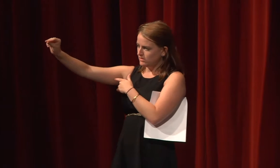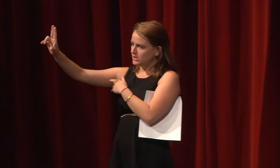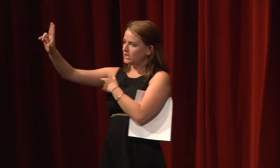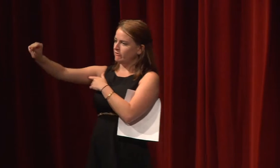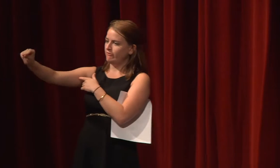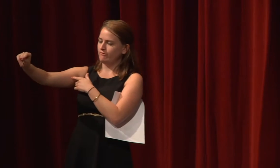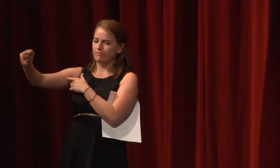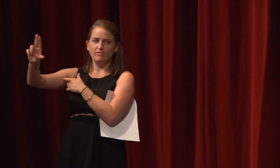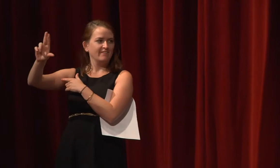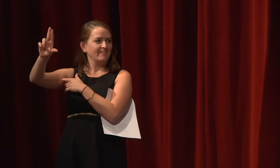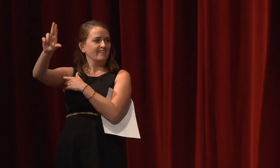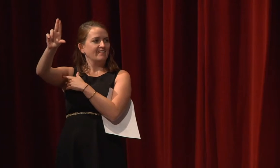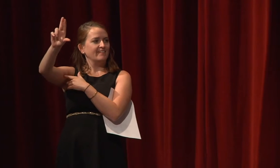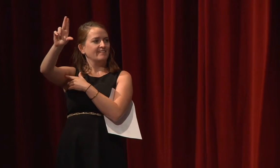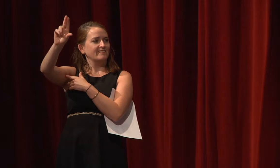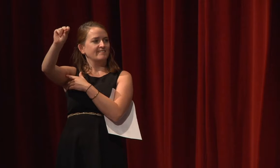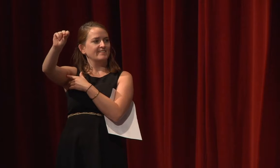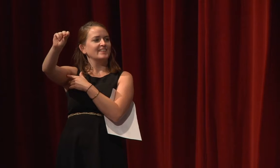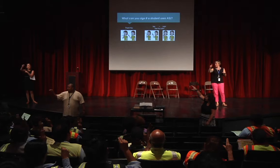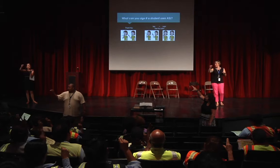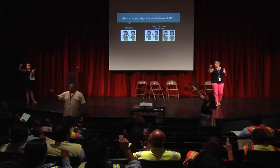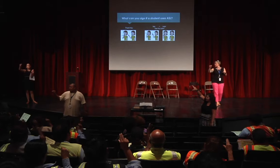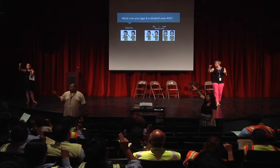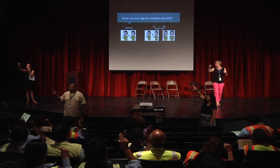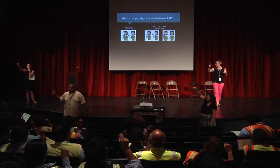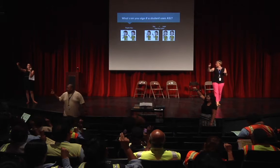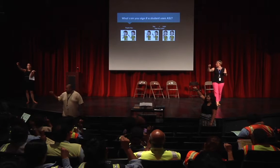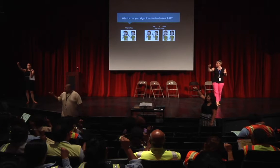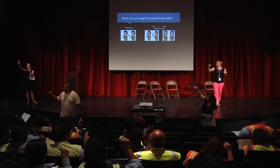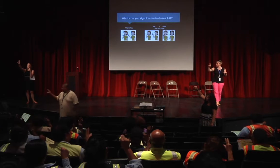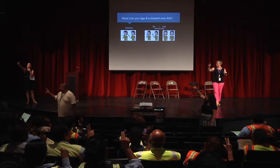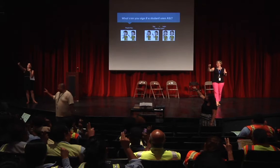your thumb is going to touch your 2 fingers. Yeah, that's what she said. Yeah.